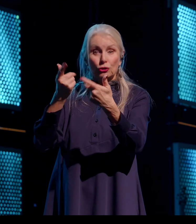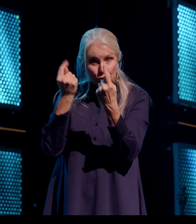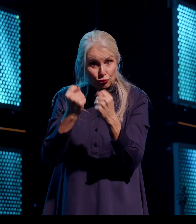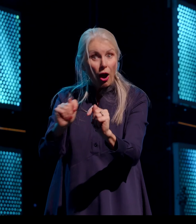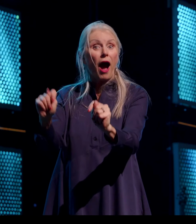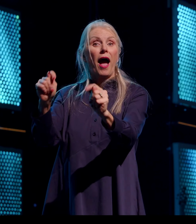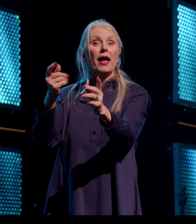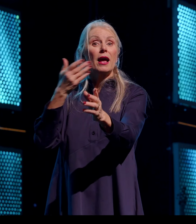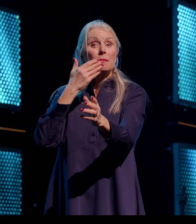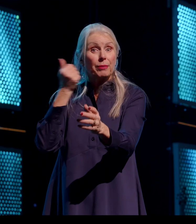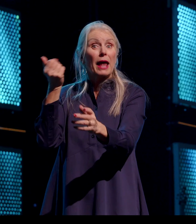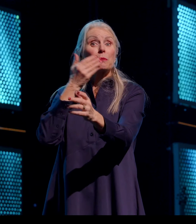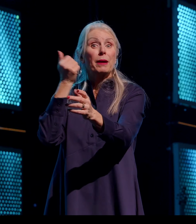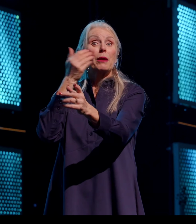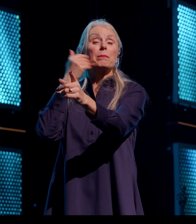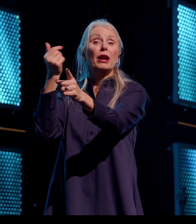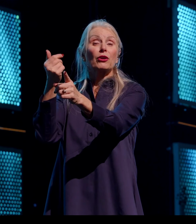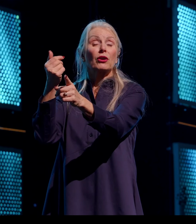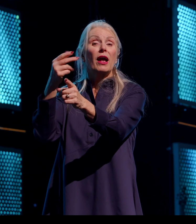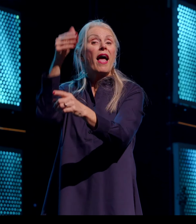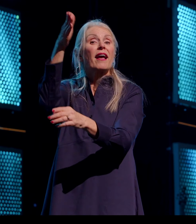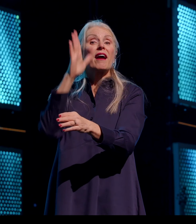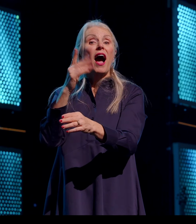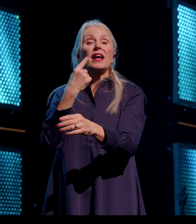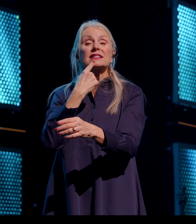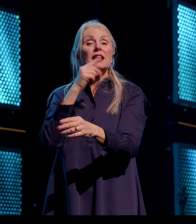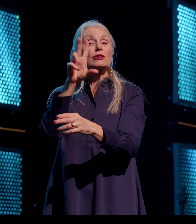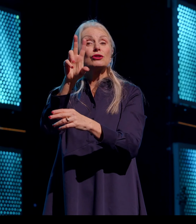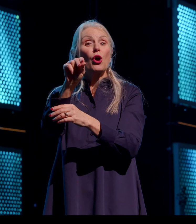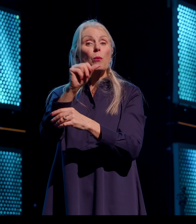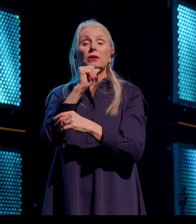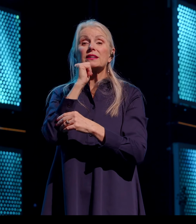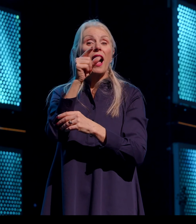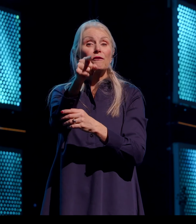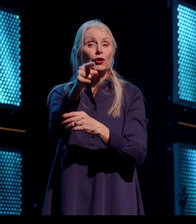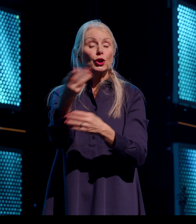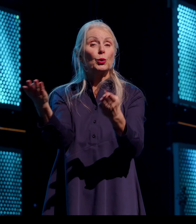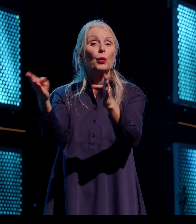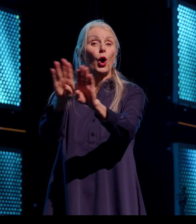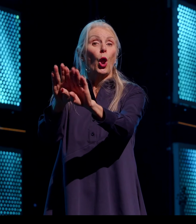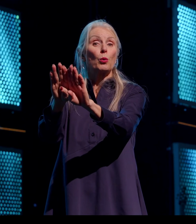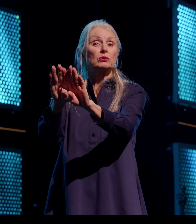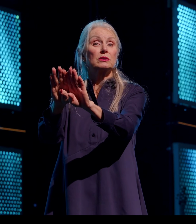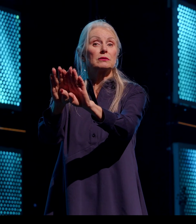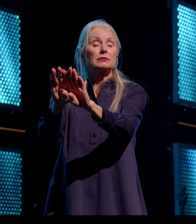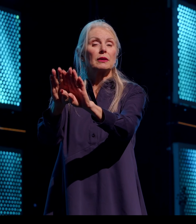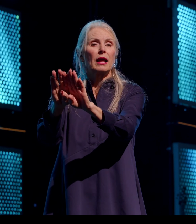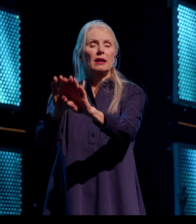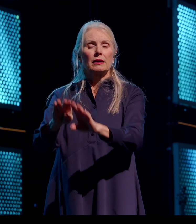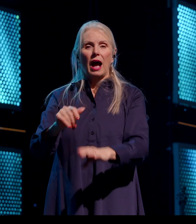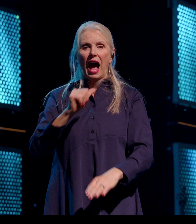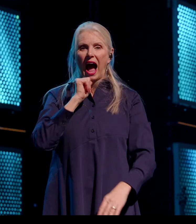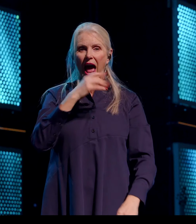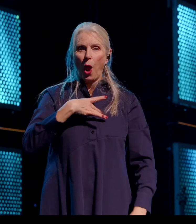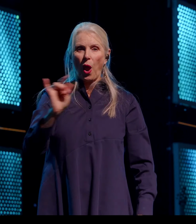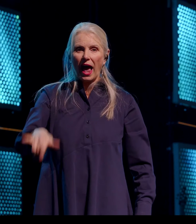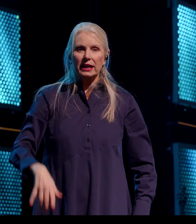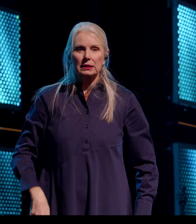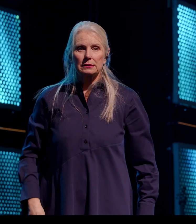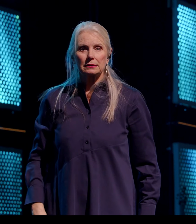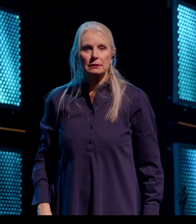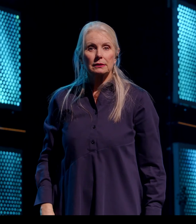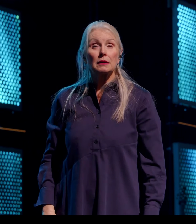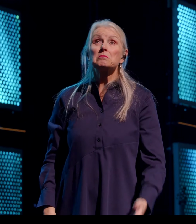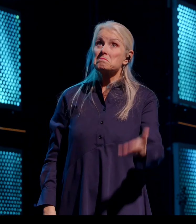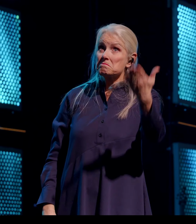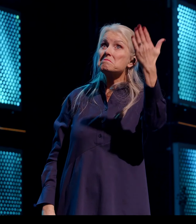right steps, you put time into it, and God said, nope, not for you. That's a closed door. Well, I don't like that.